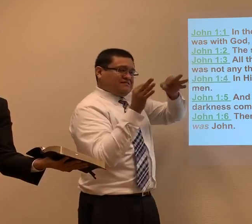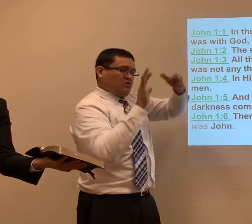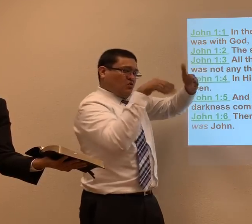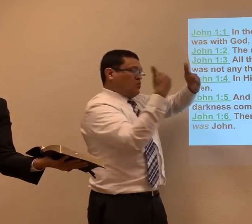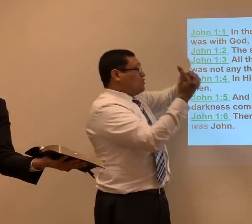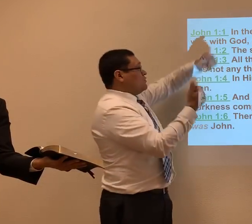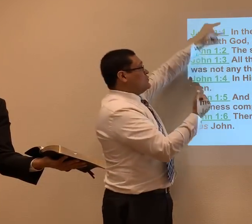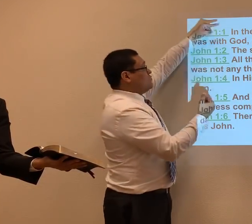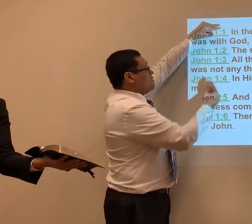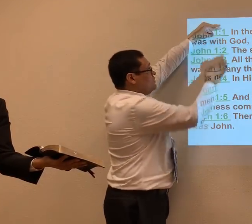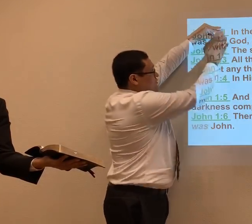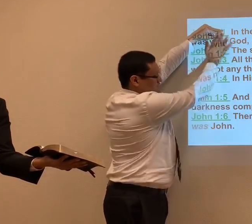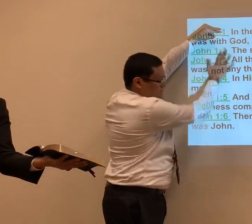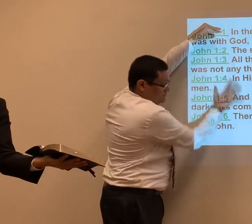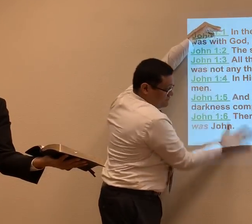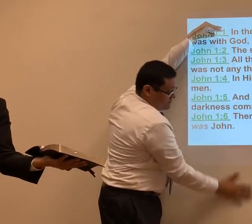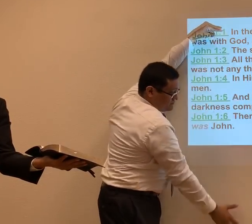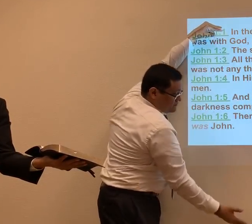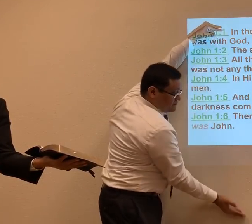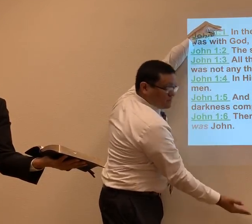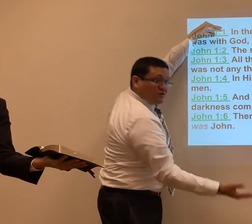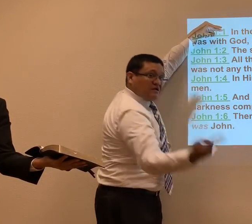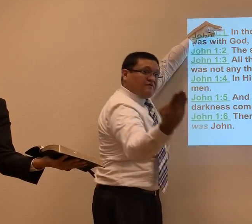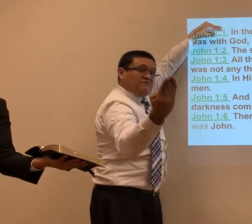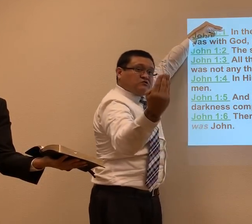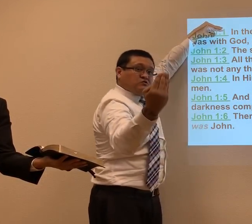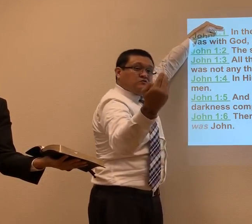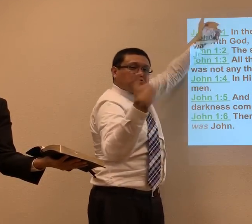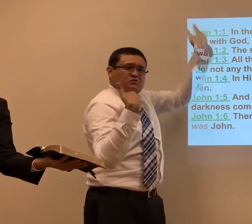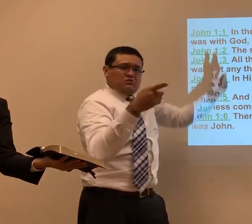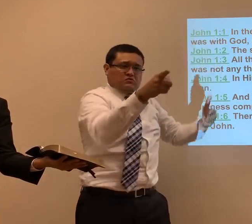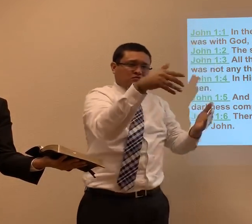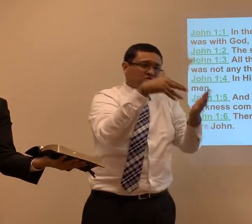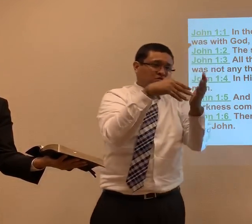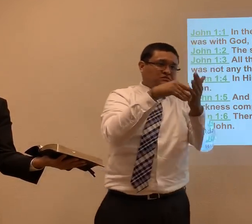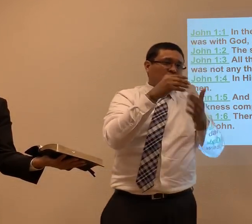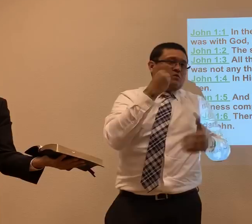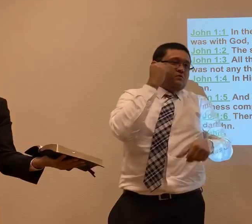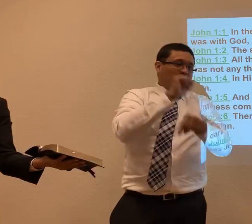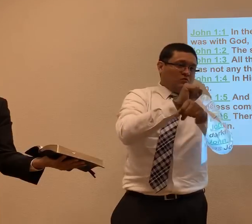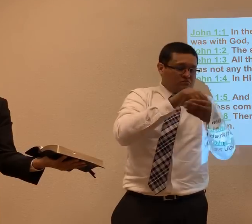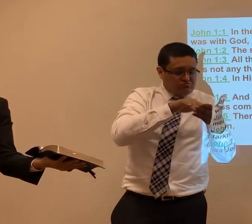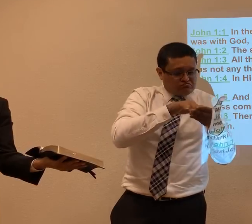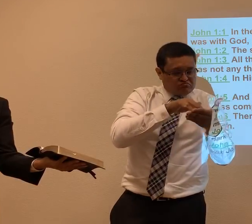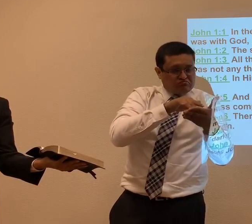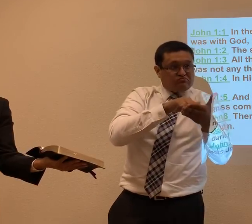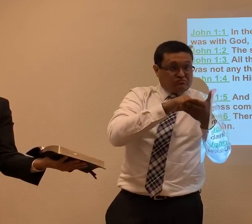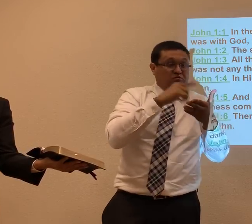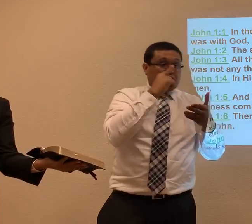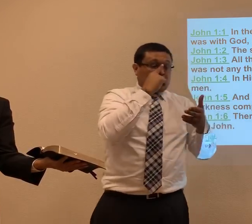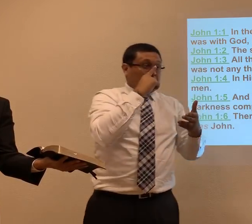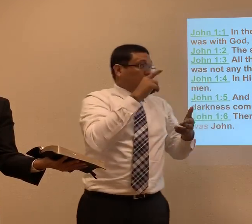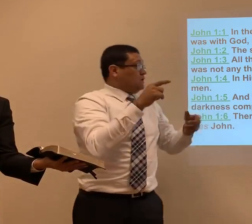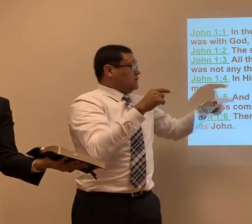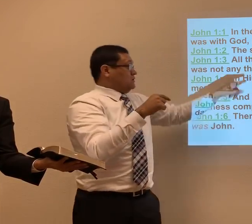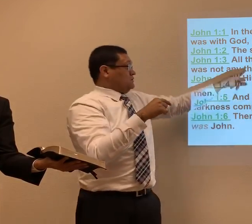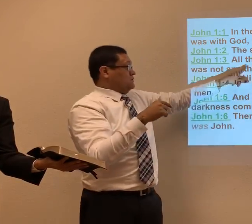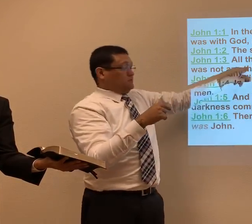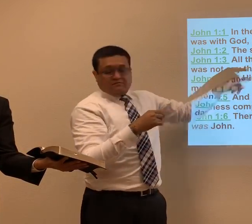So remember, all these verses here, all the way down to verse 14, if you were to study at home, this is your homework. Study